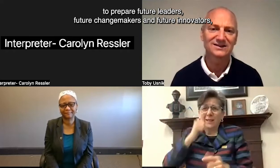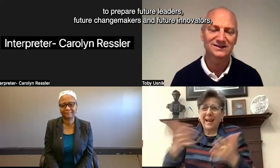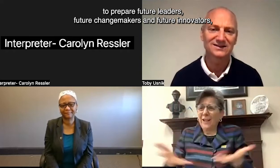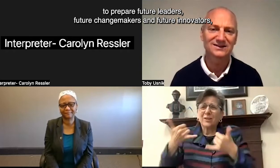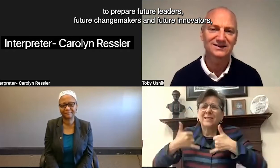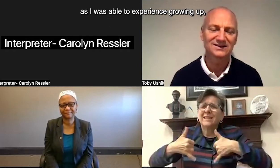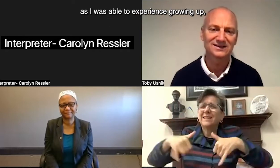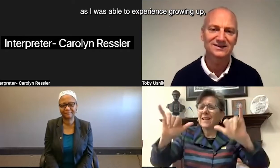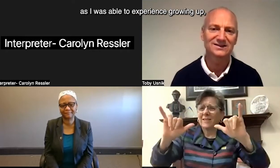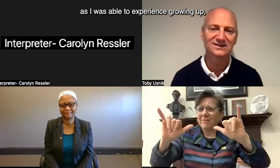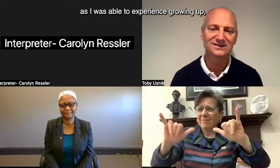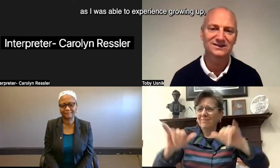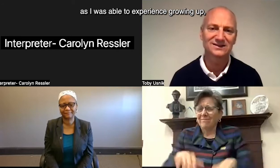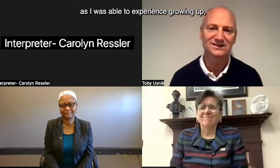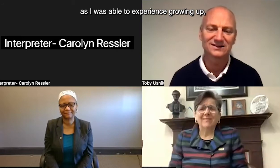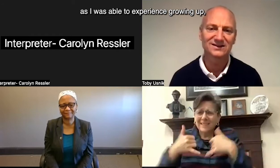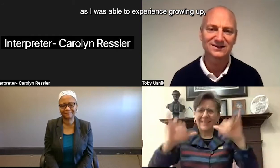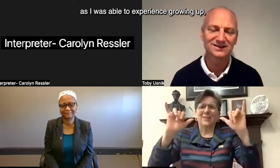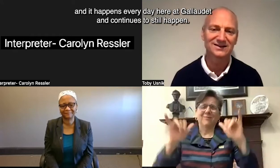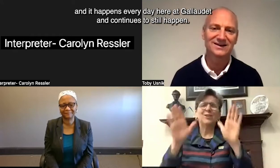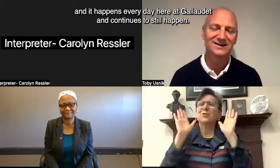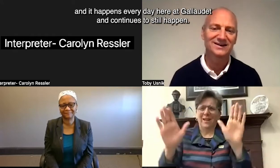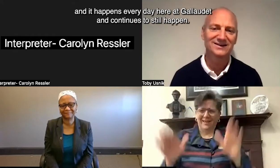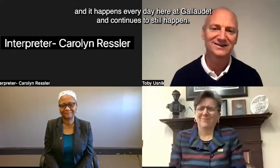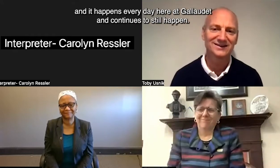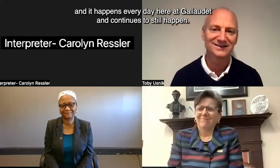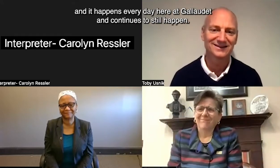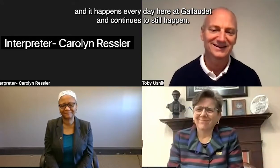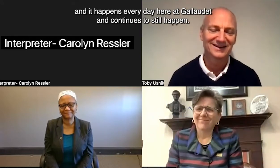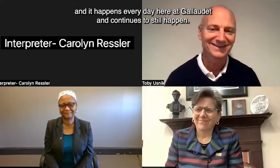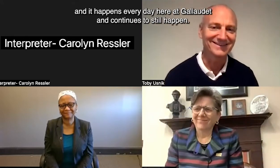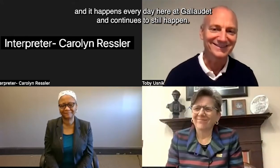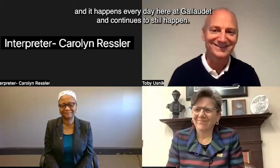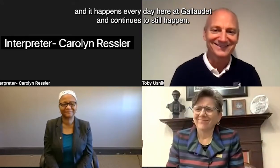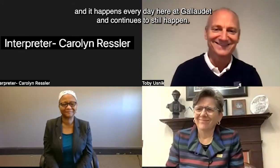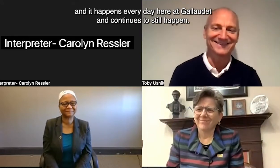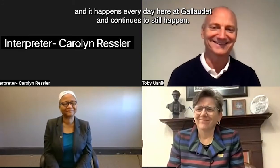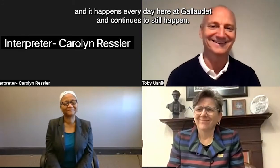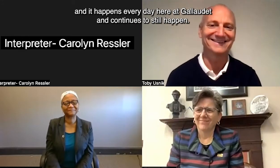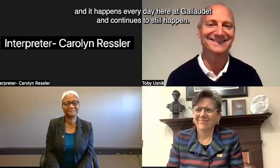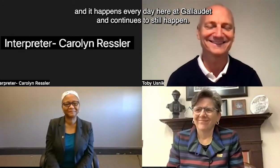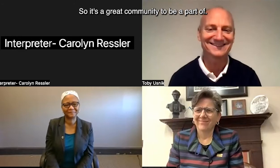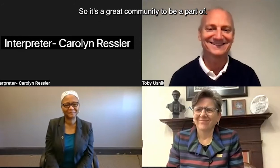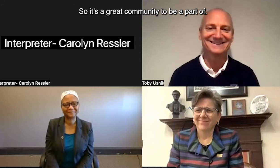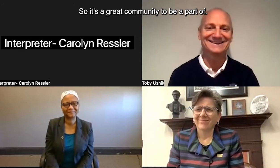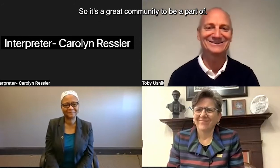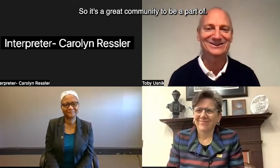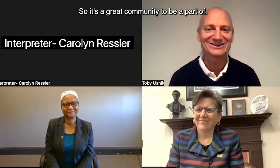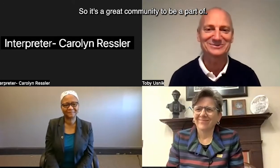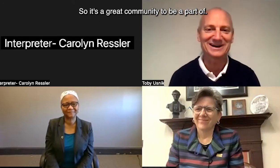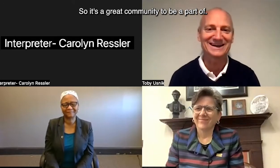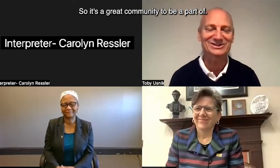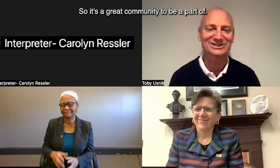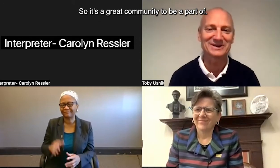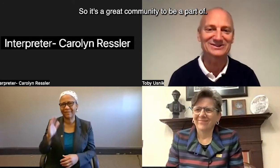to experience growing up. And it happens every day here at Gallaudet and continues to still happen. So it's a great community to be a part of. That sounds